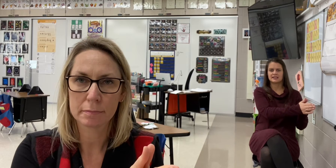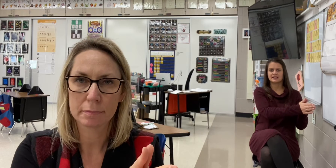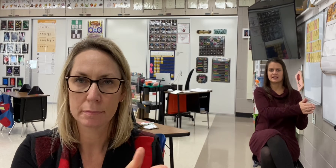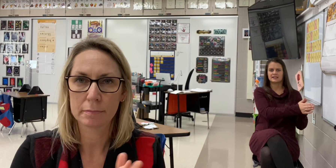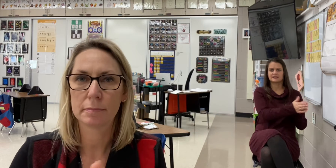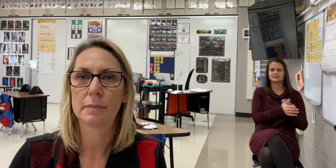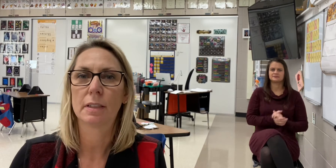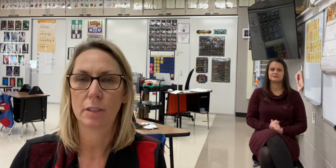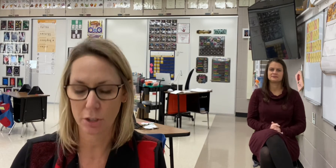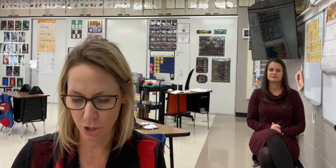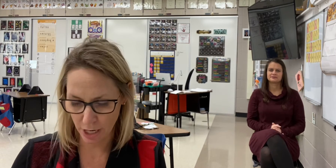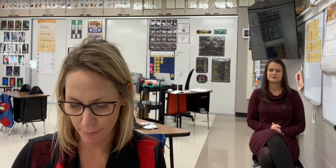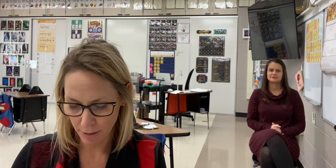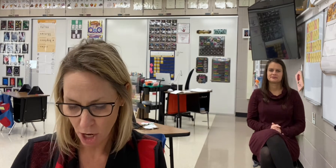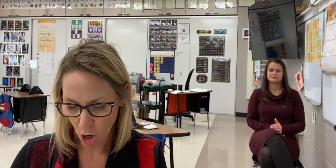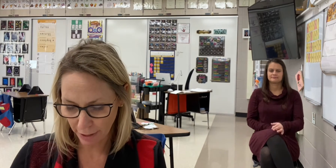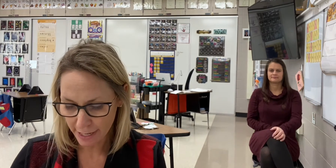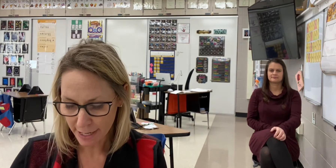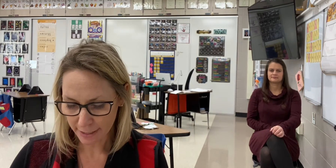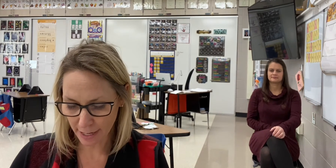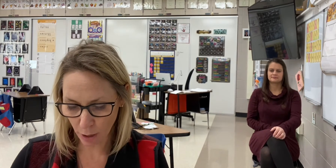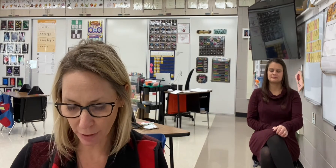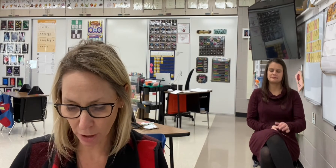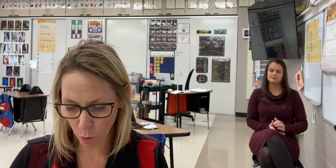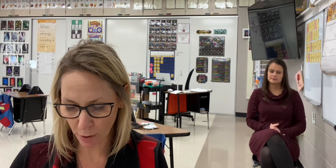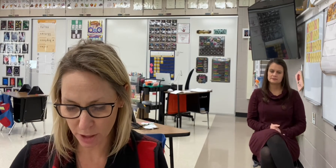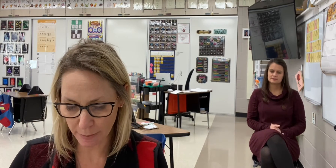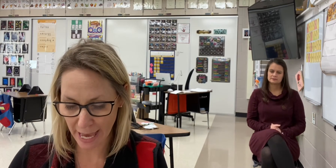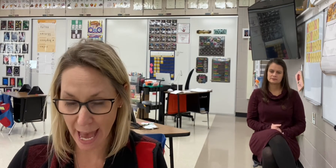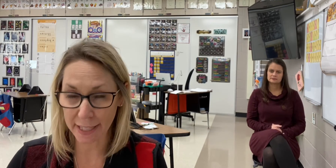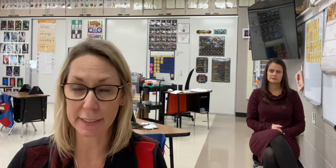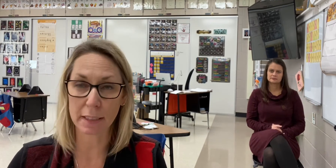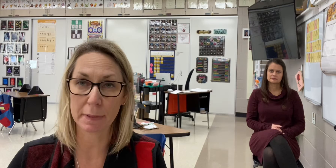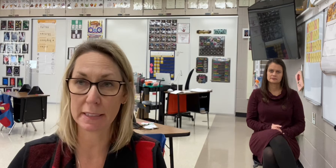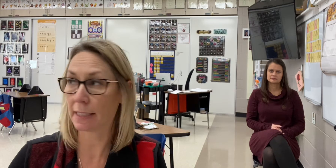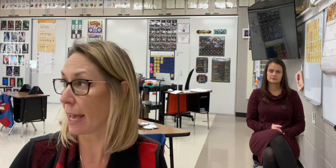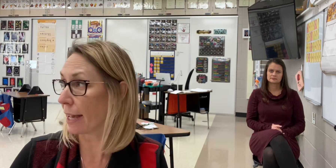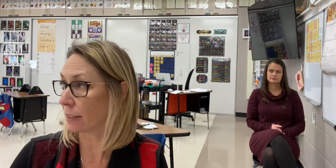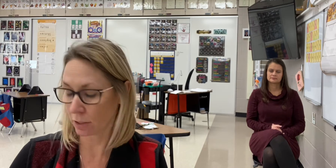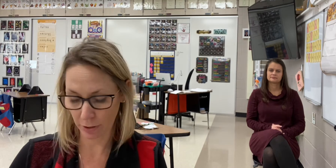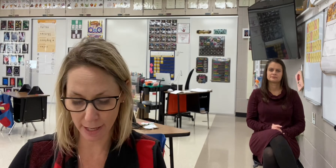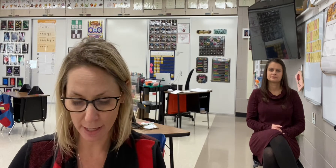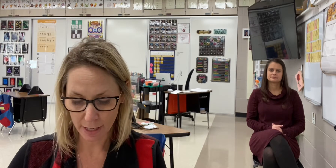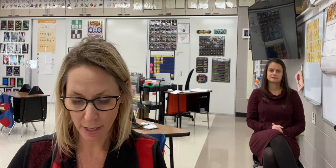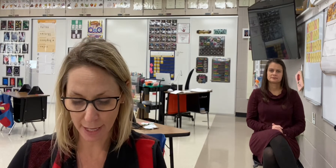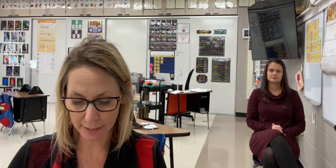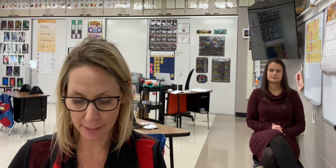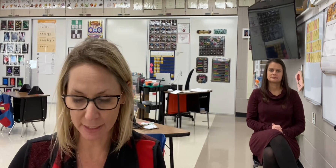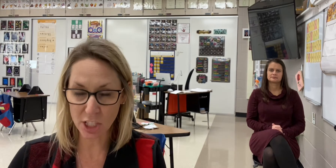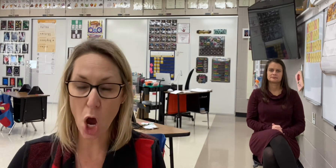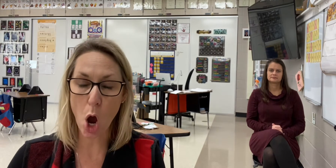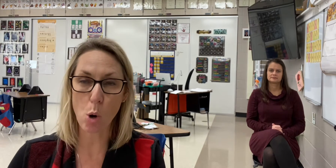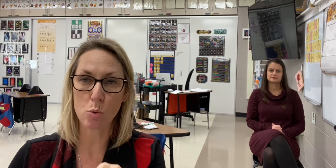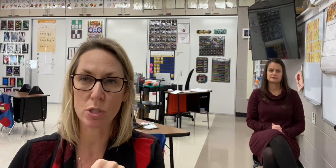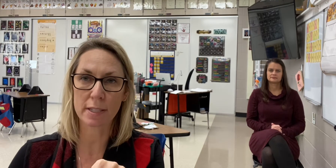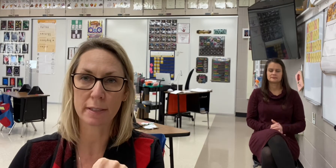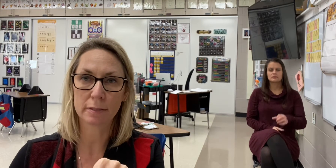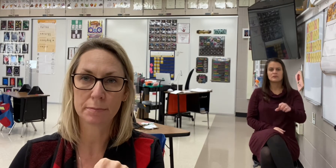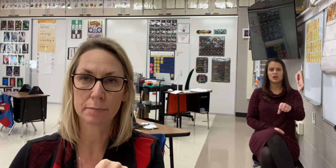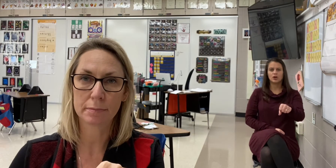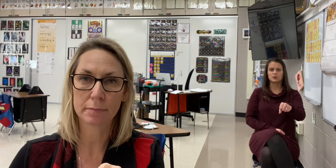B-A-T. Good job. Okay, now we are going to be adding something to the end, okay? Ending is